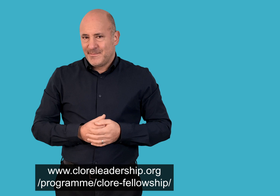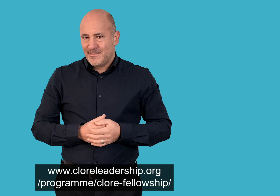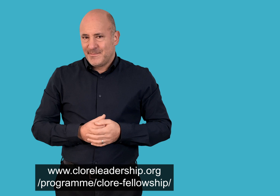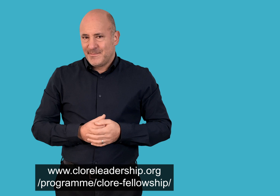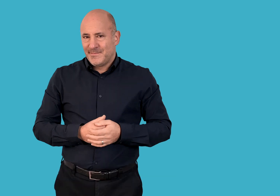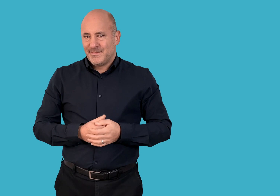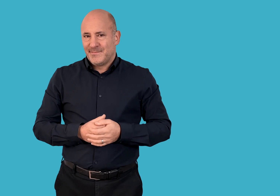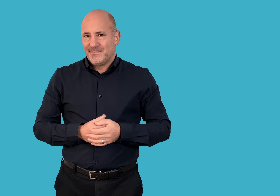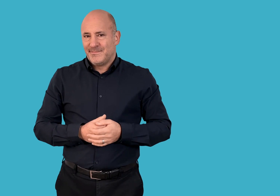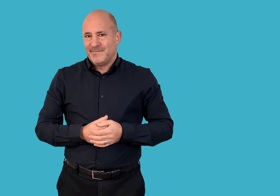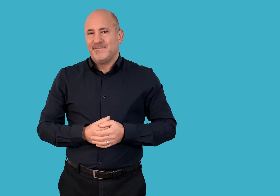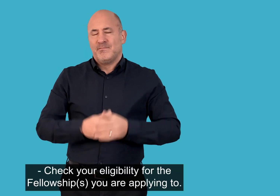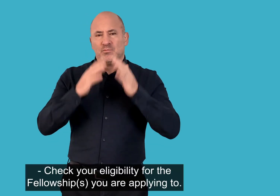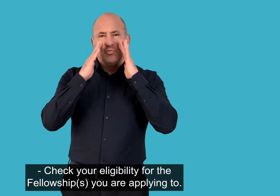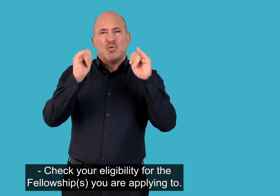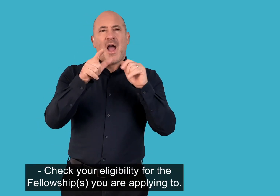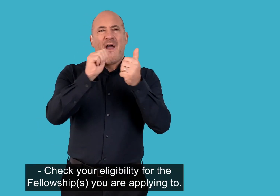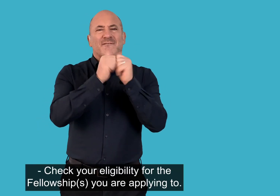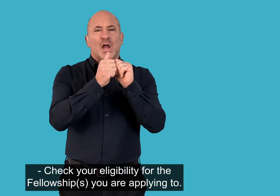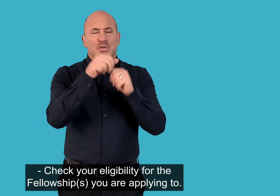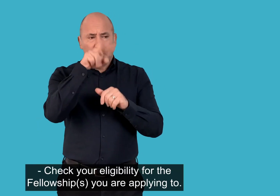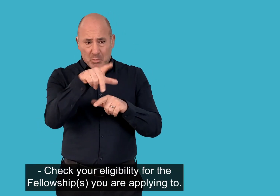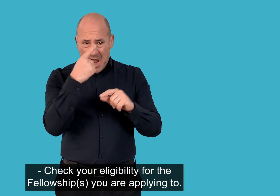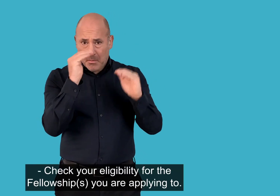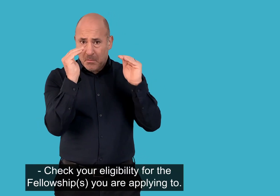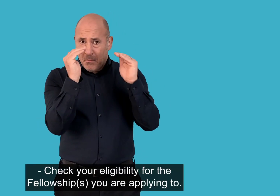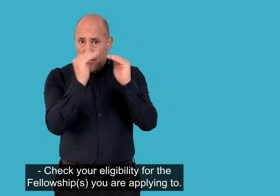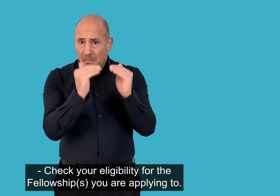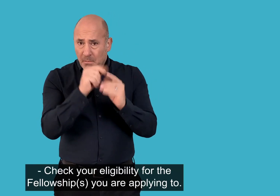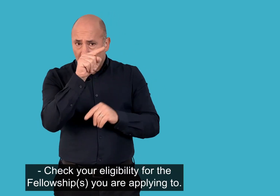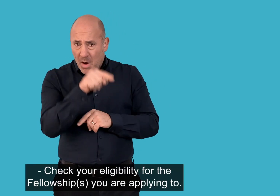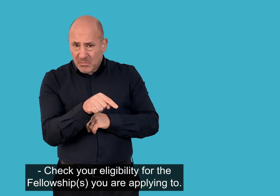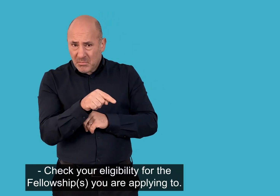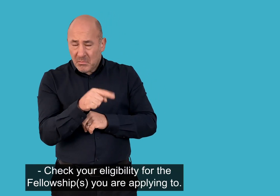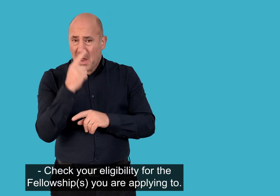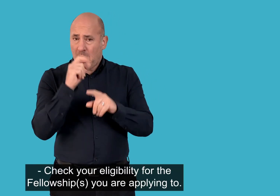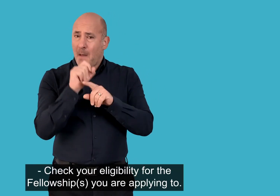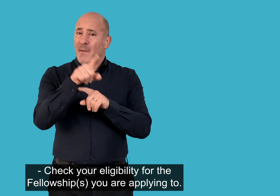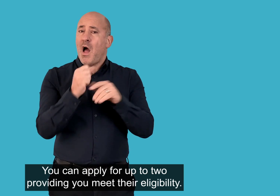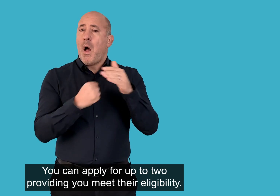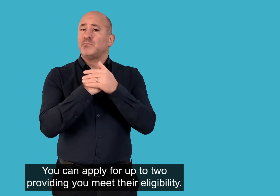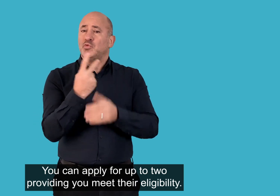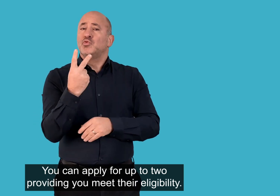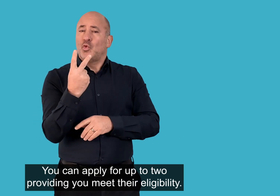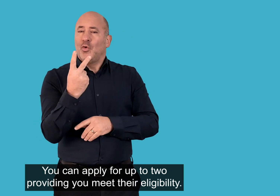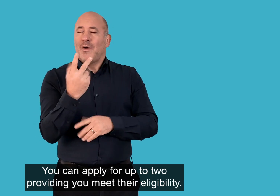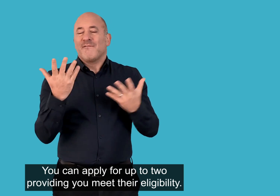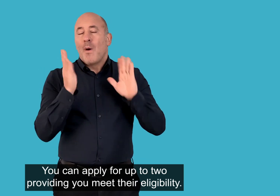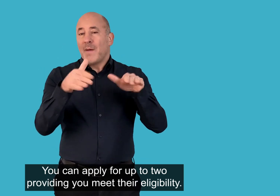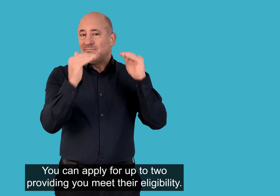www.cloreleadership.org/program/Clore-fellowship/. Check your eligibility for the fellowship or fellowships you are applying to. You can apply for up to 2